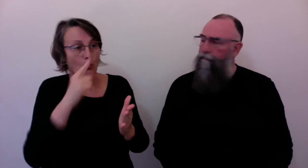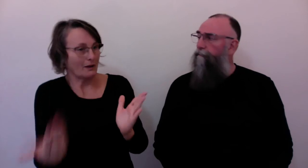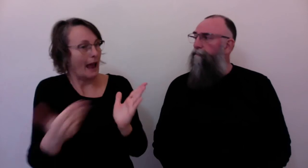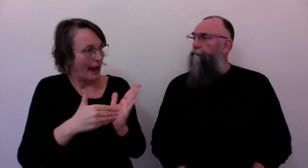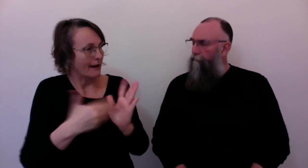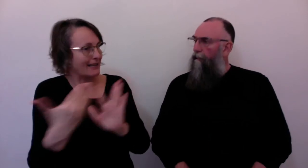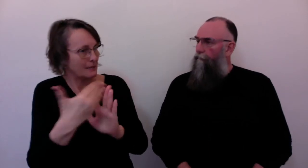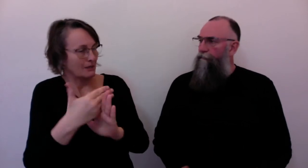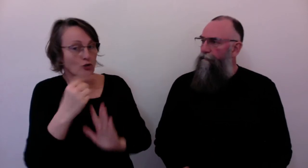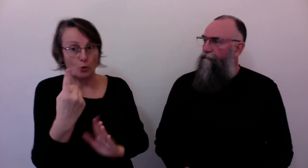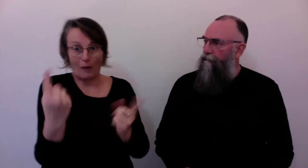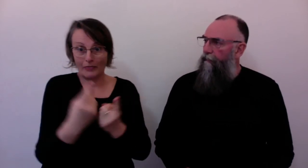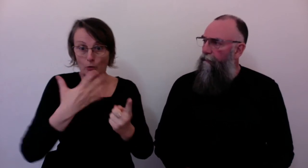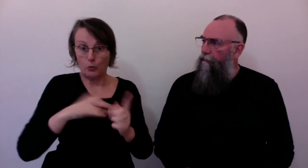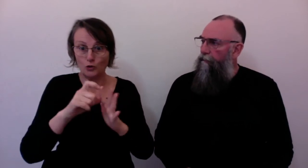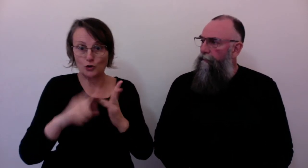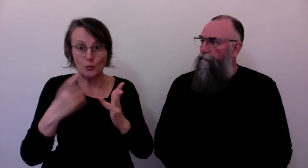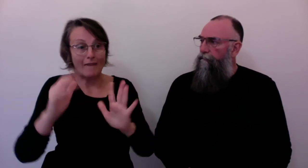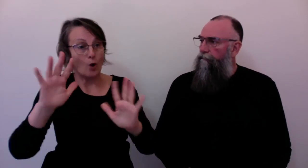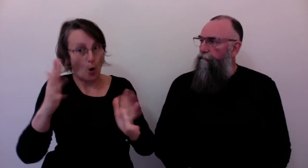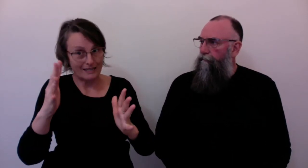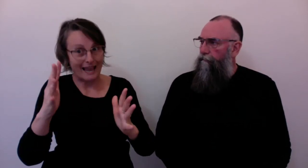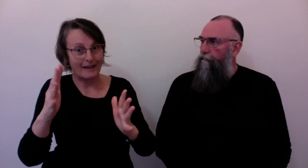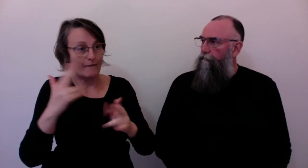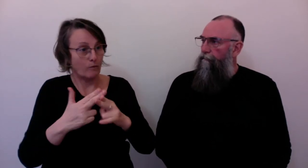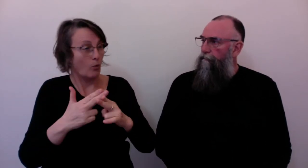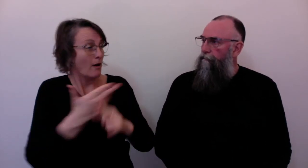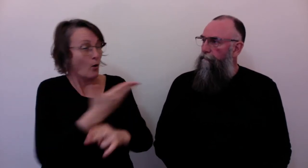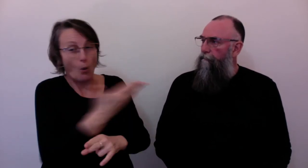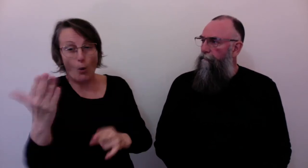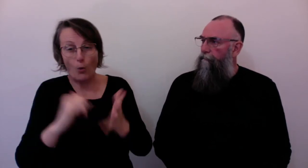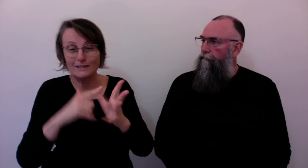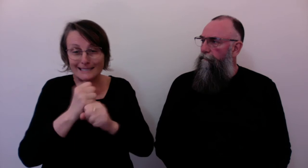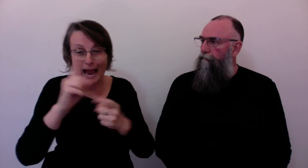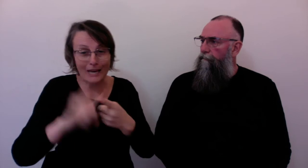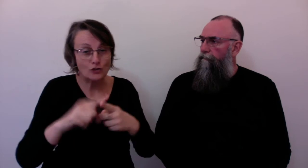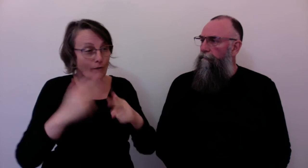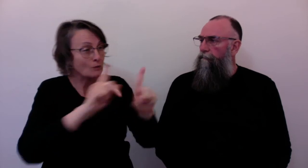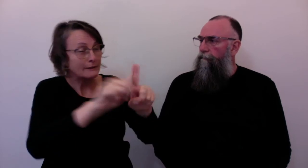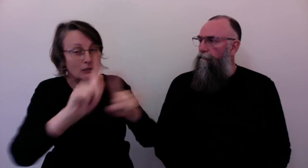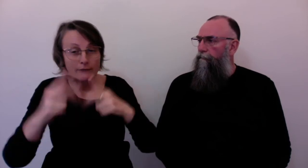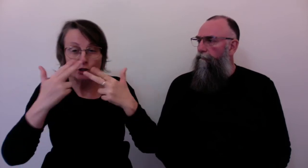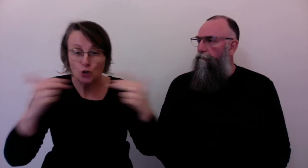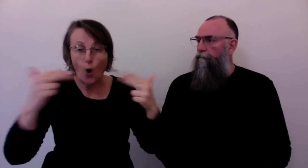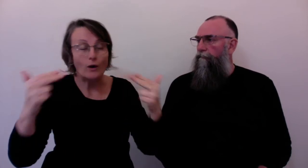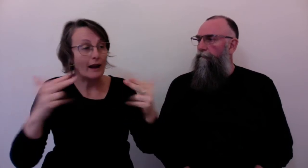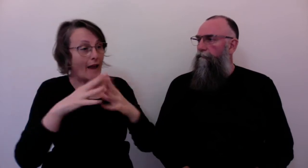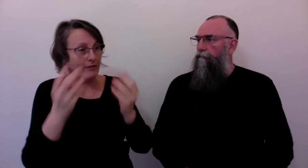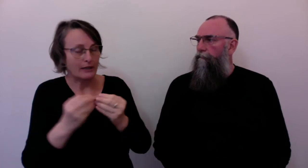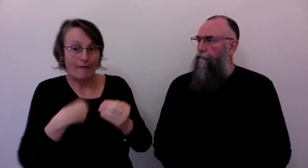thing we wanted to do was we have Auslan sign on every stage for every lyric. And it was so funny. He won't mind me telling this story, but a good mate of